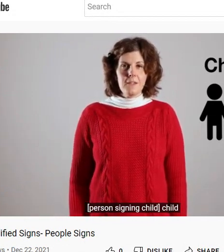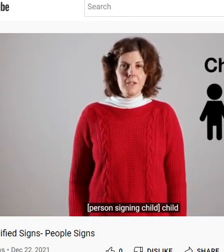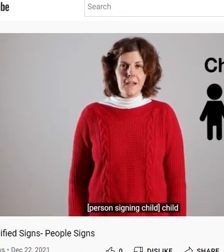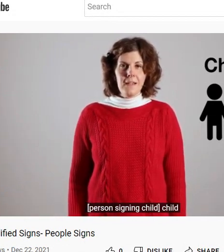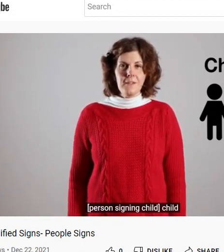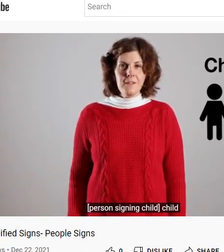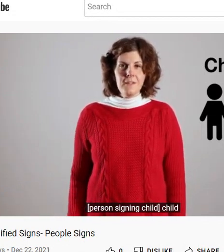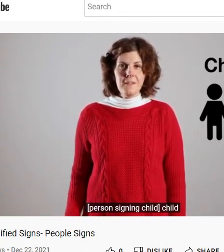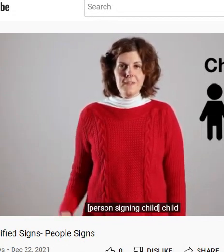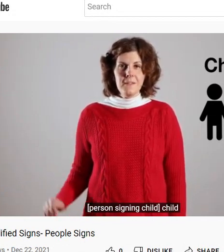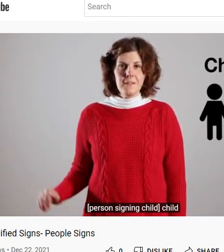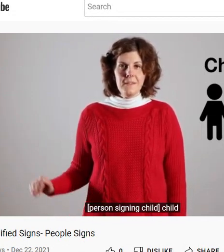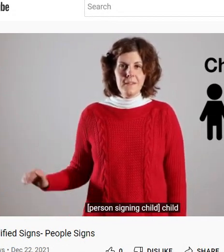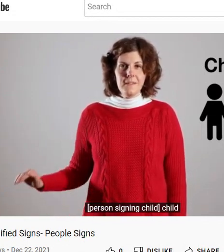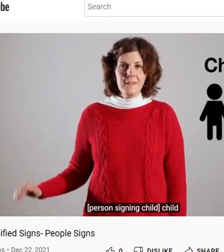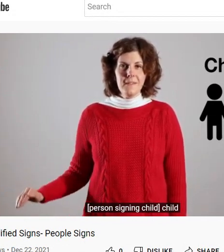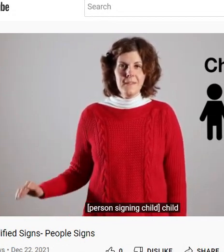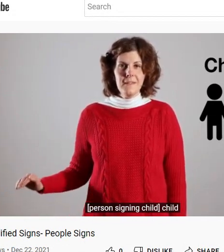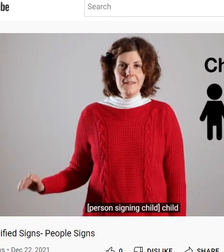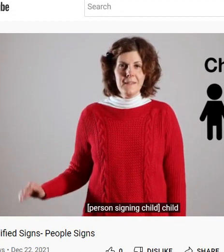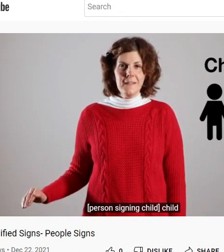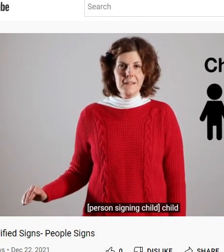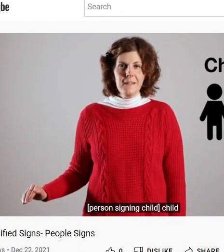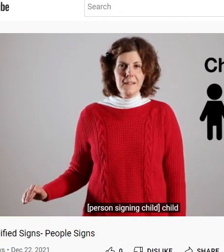This was Child. done like you're patting a child on the head.